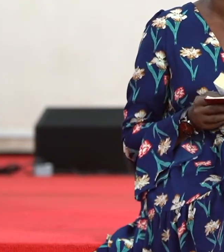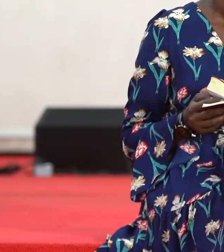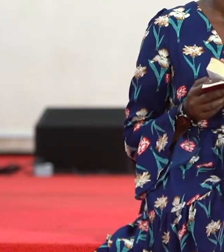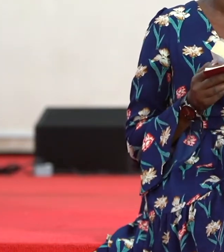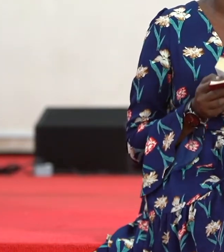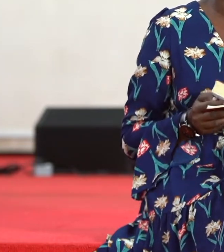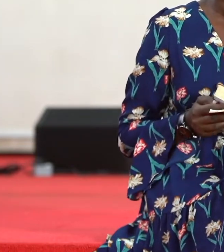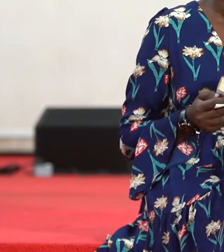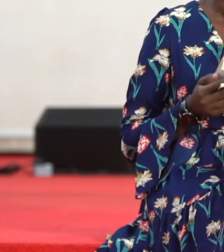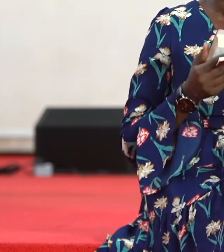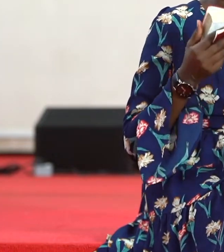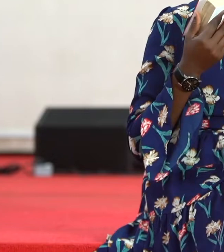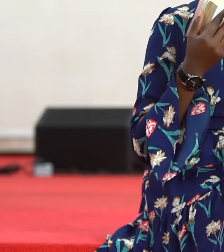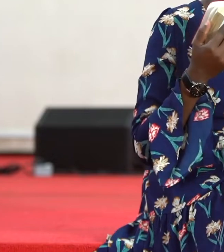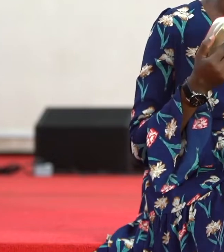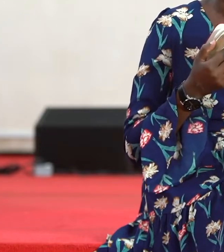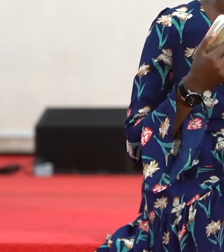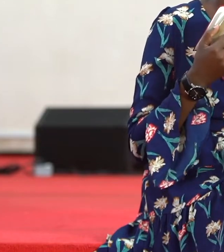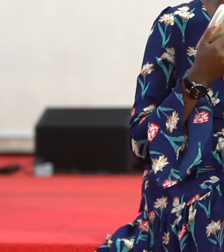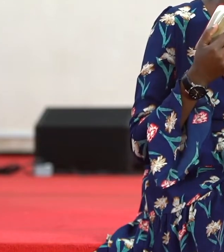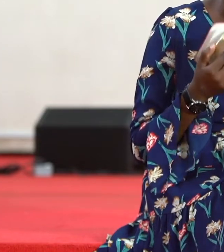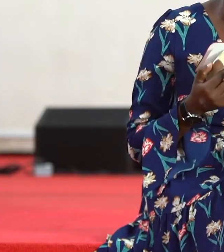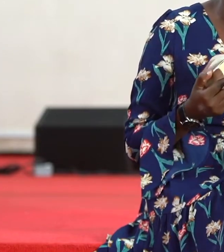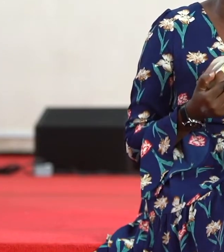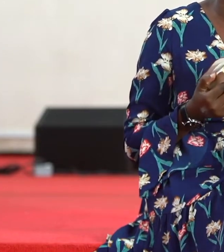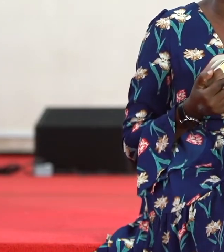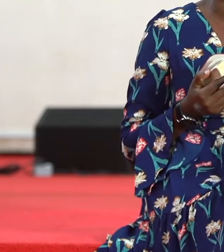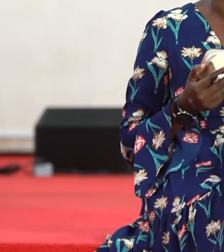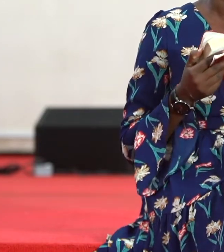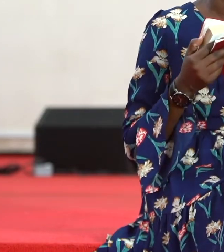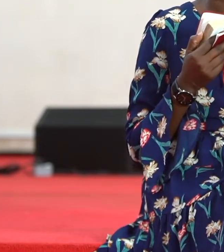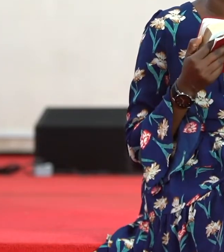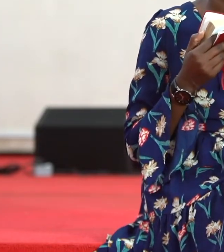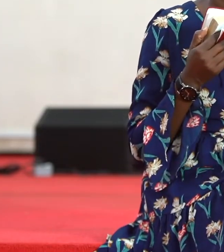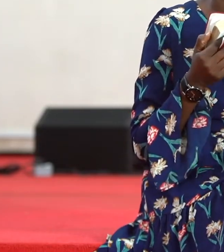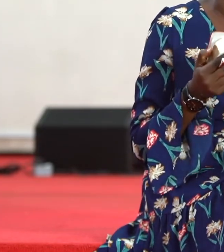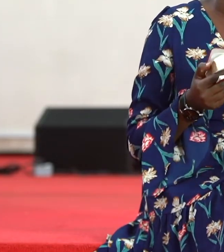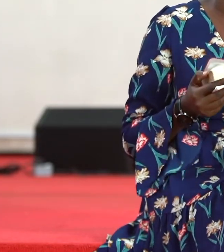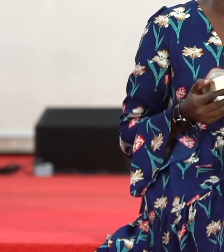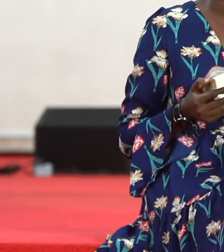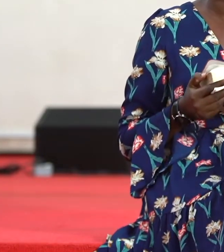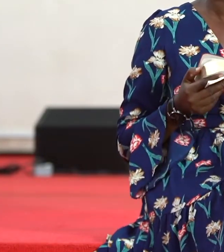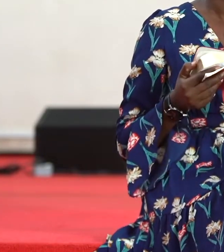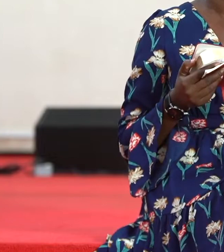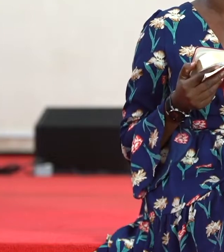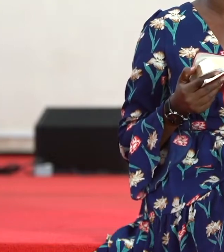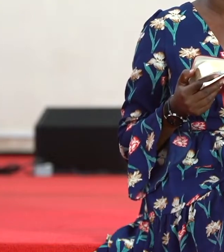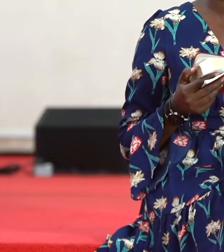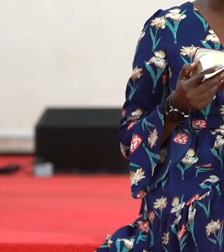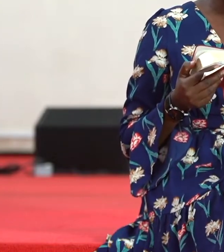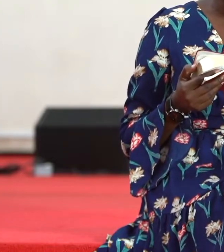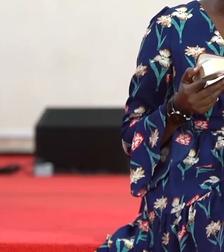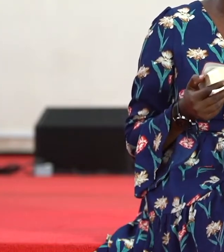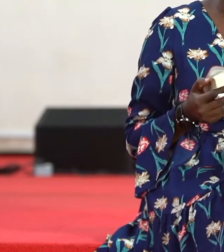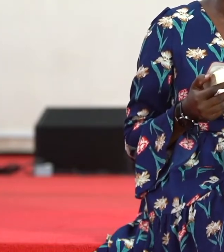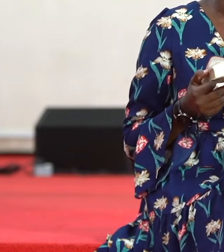Spirit. So it is an incredible blessing to have the Holy Spirit. The Bible says